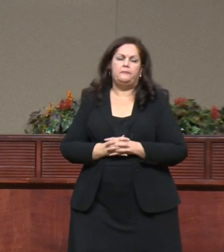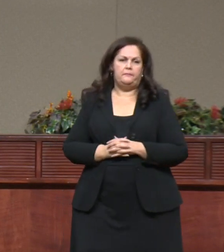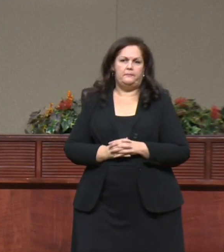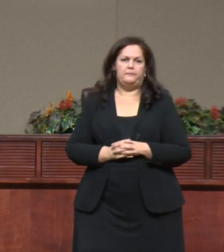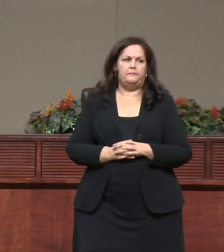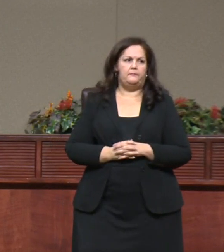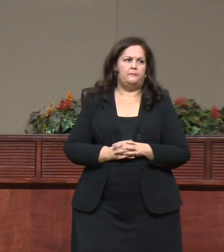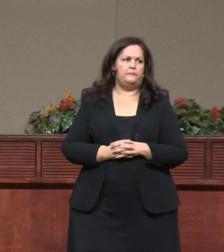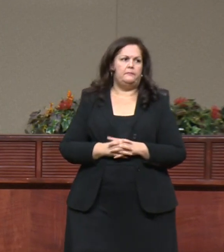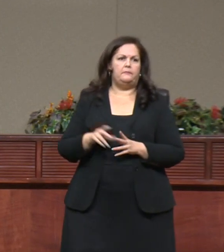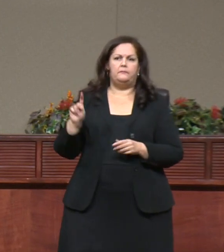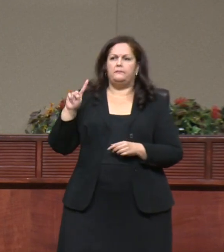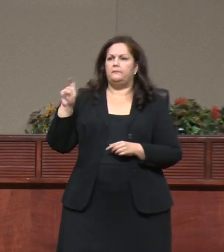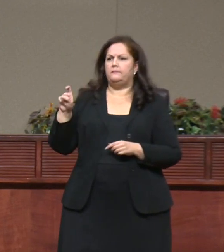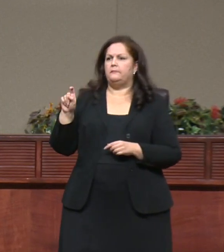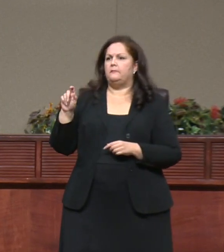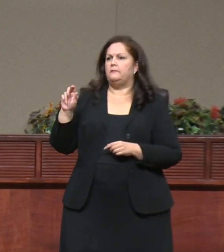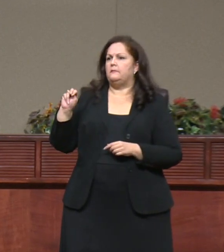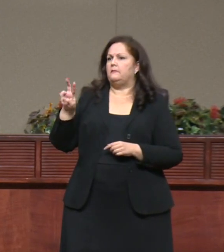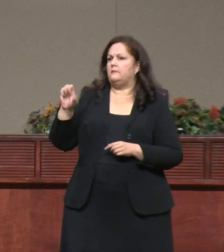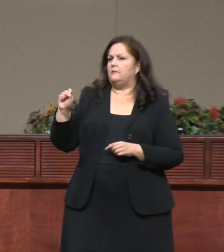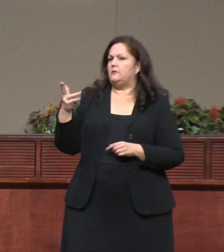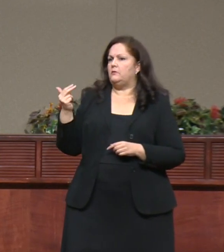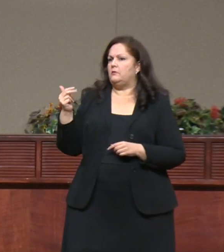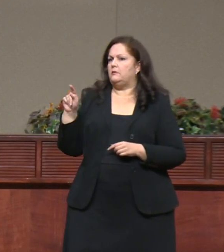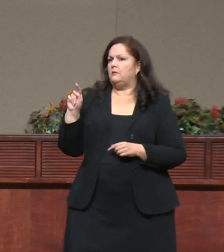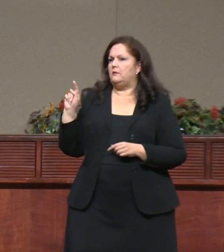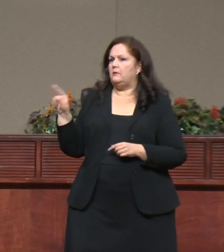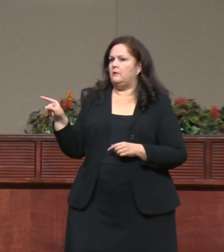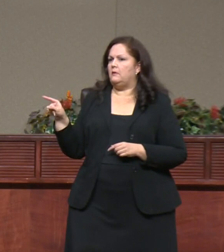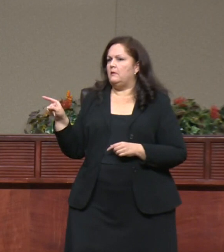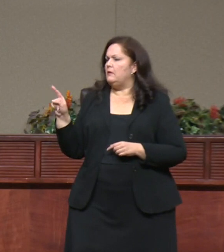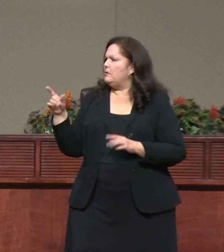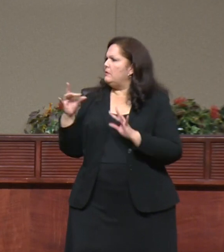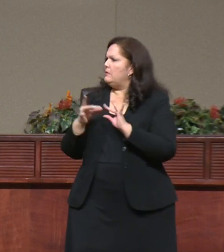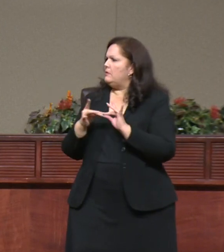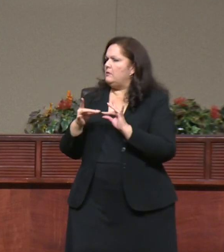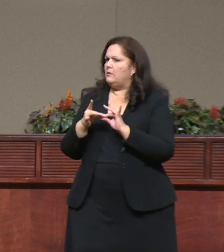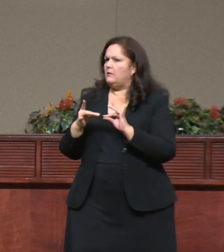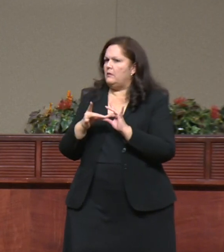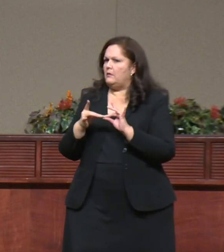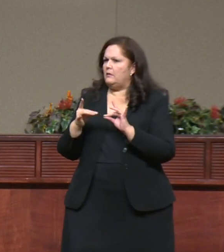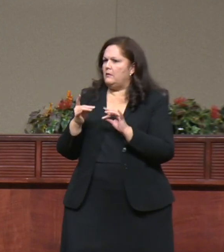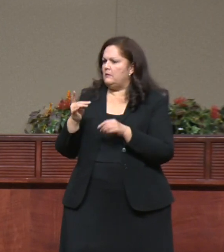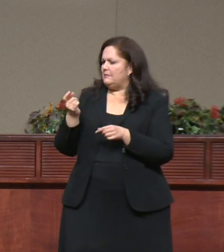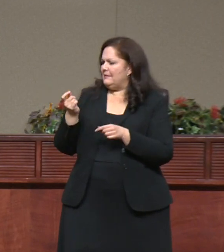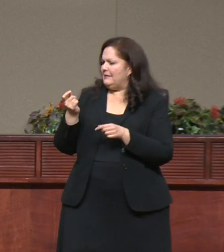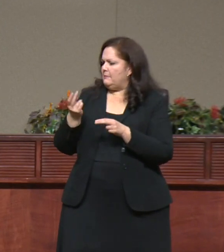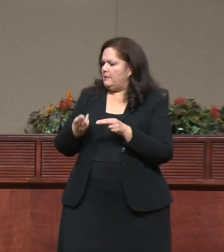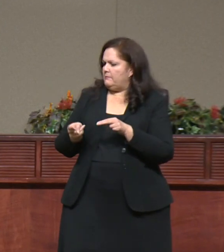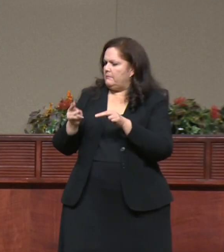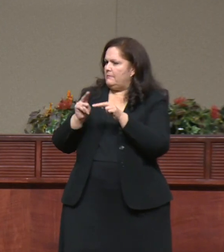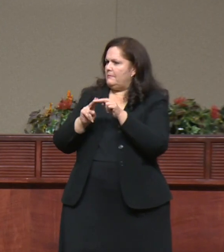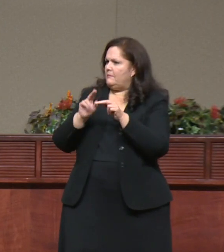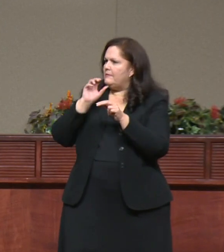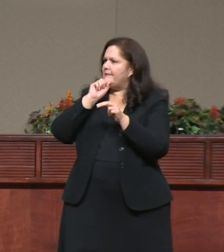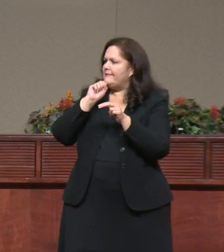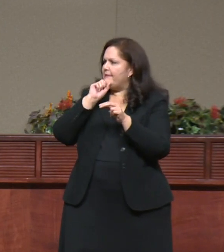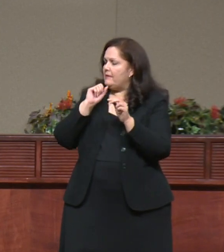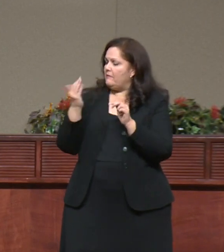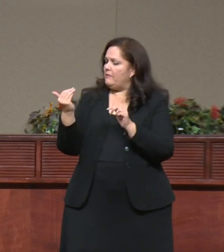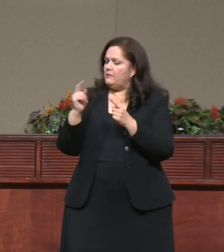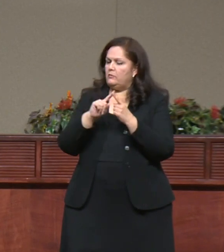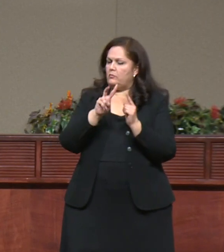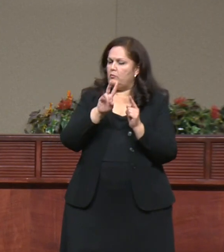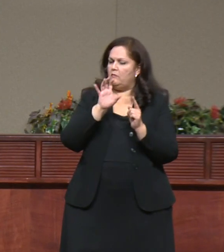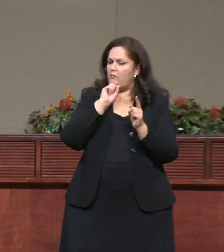Hi, Emily Braun with News 13. This is for Dr. Pino. So you mentioned the slight increase in the age group that you mentioned, about 15 to